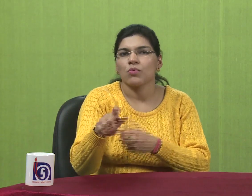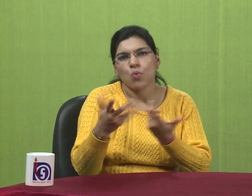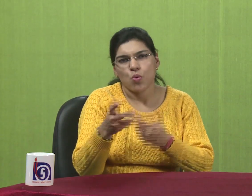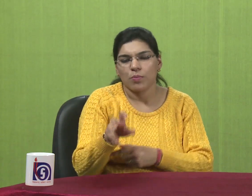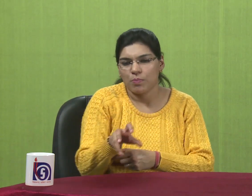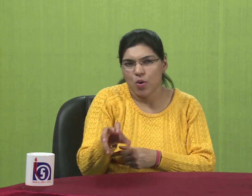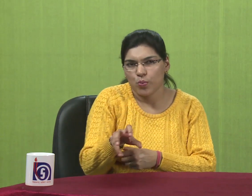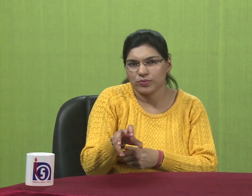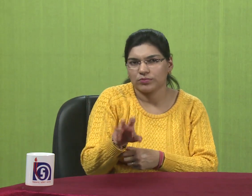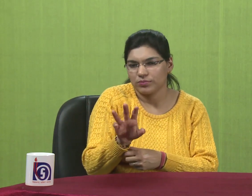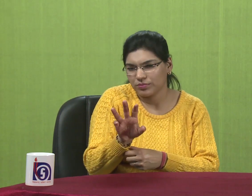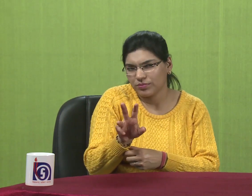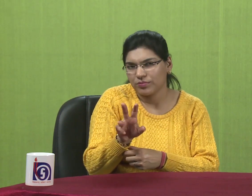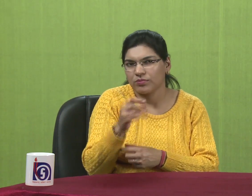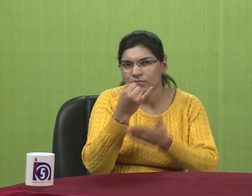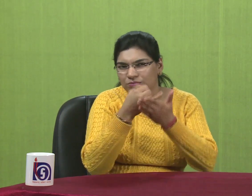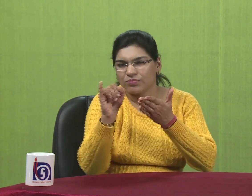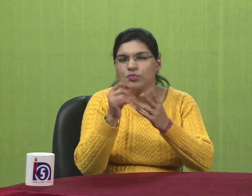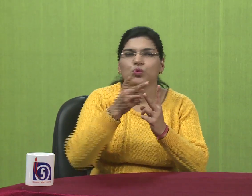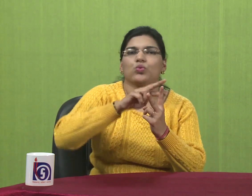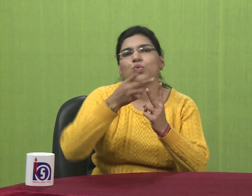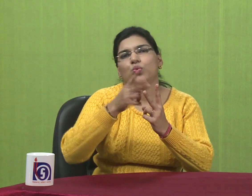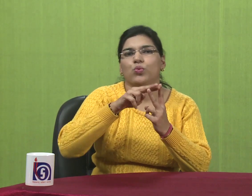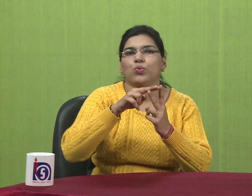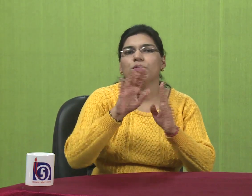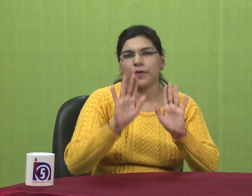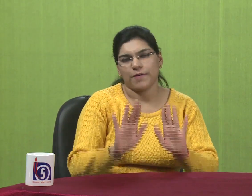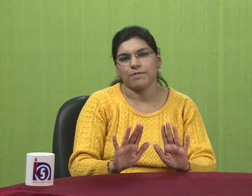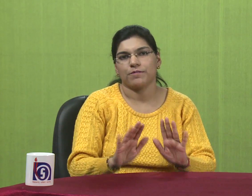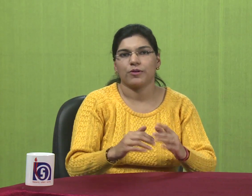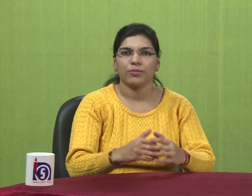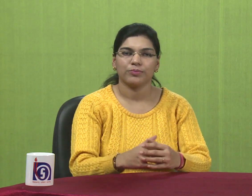And by clicking on it, it will be deleted.